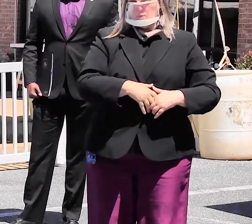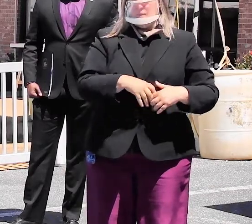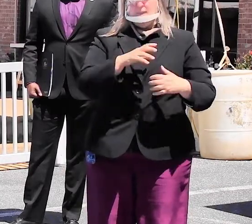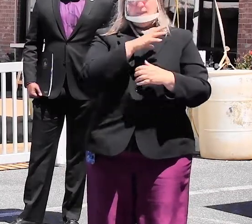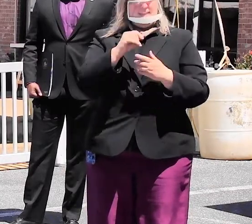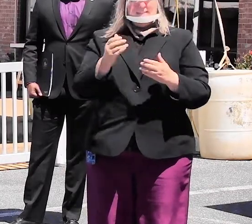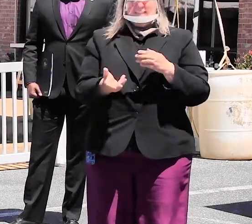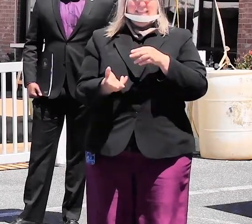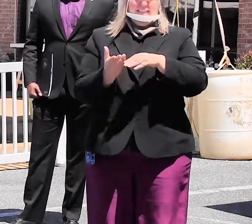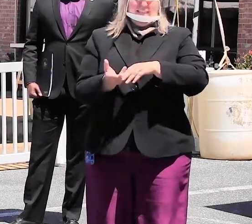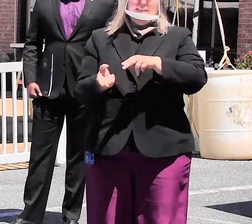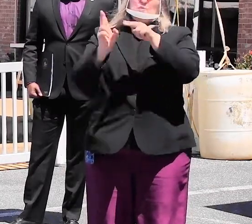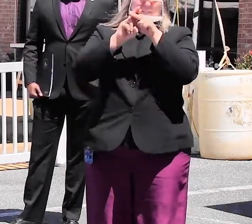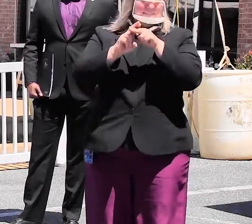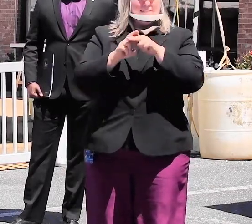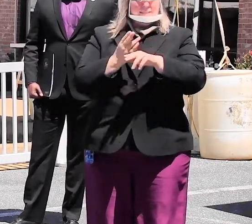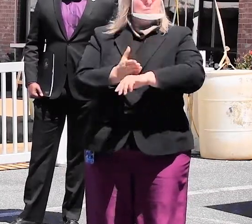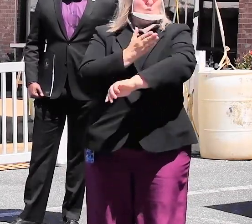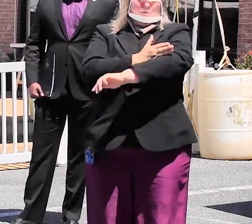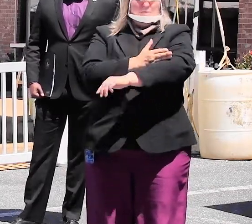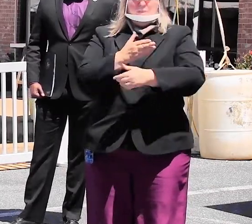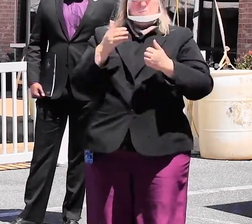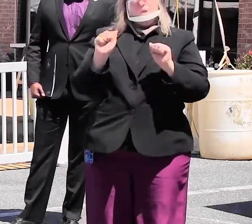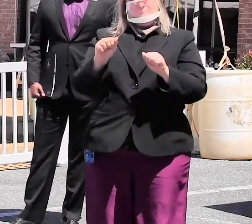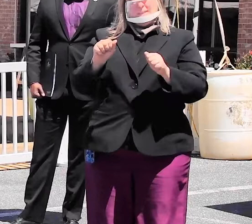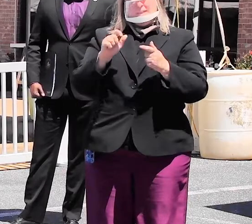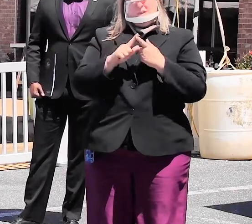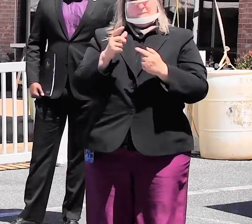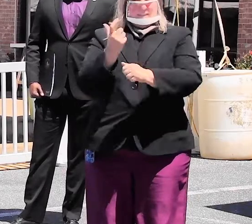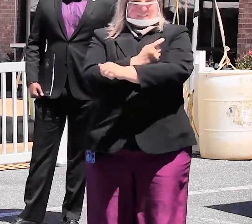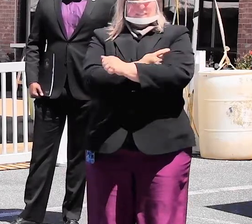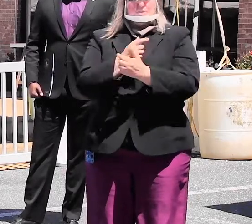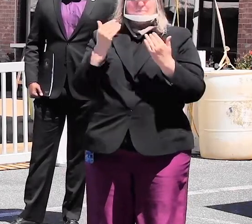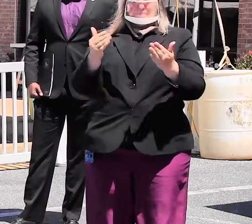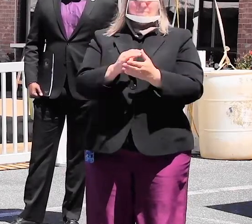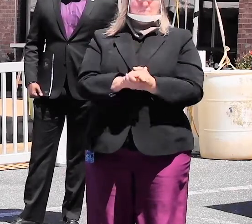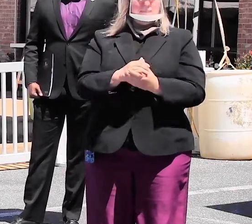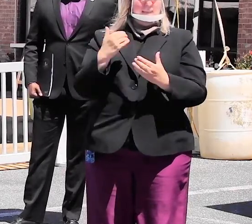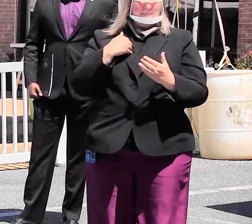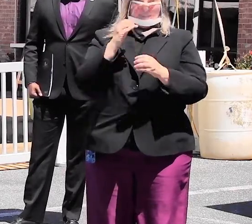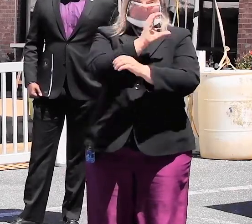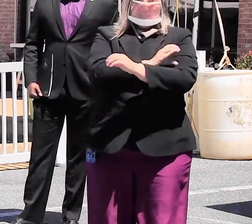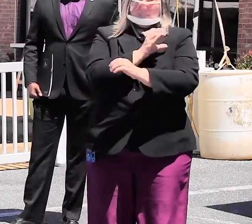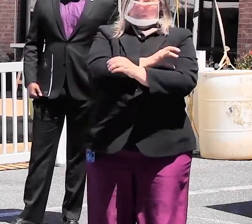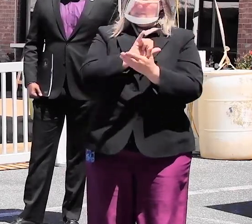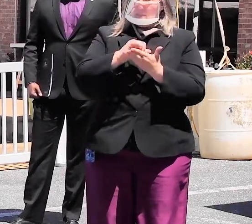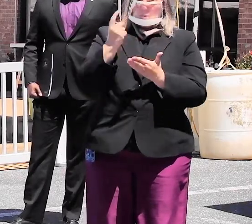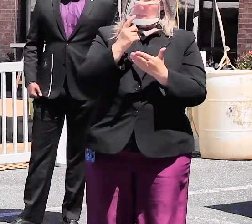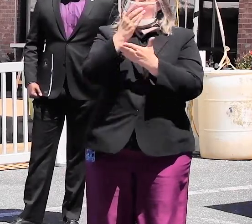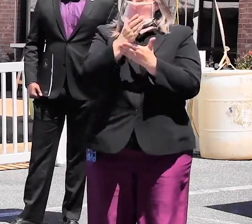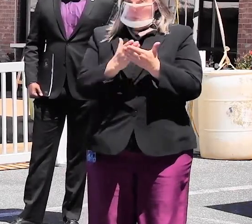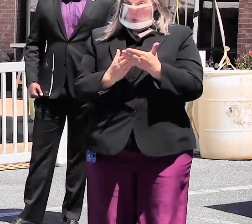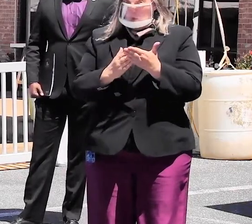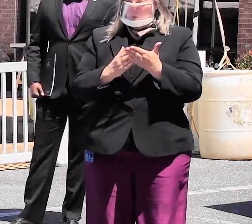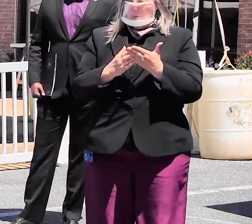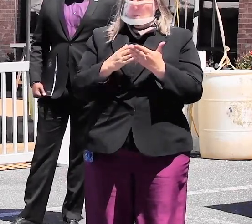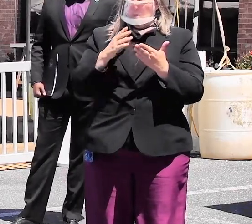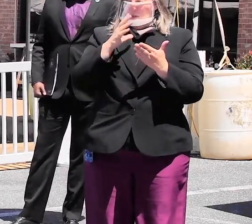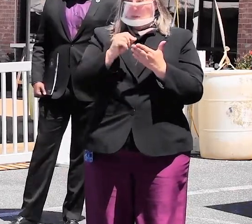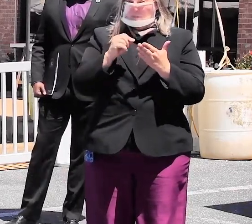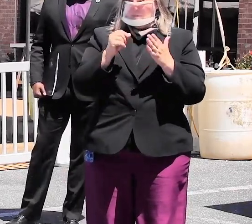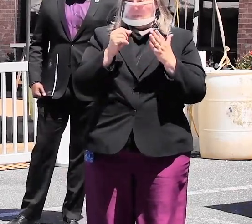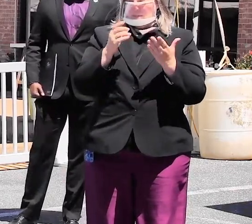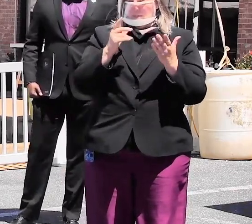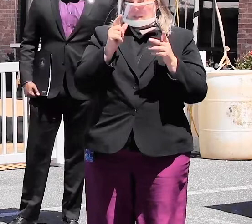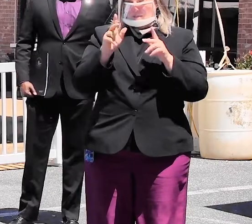the probability of vaccination. Holding clinics is only part of the equation for moving people toward a decision